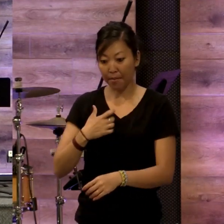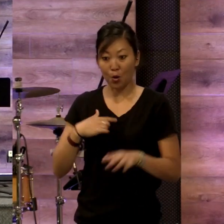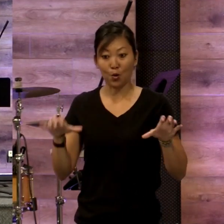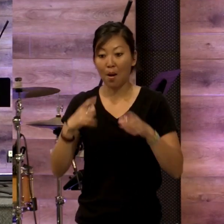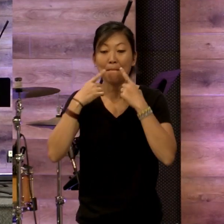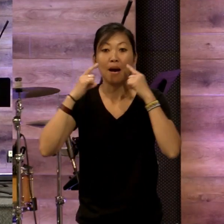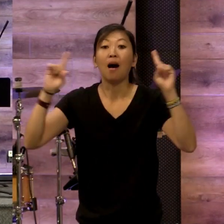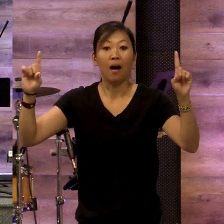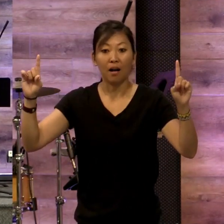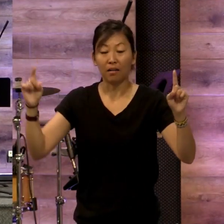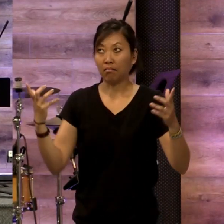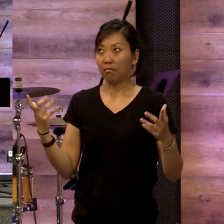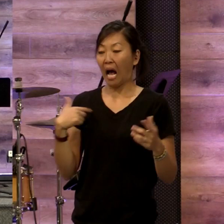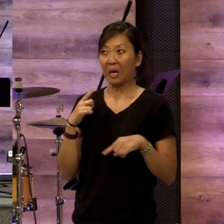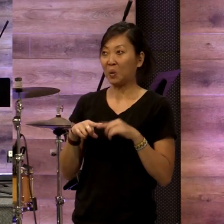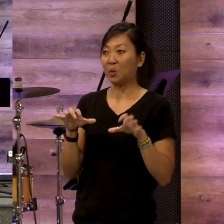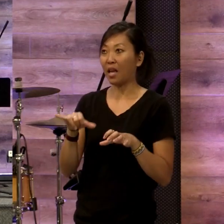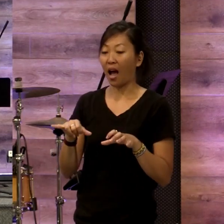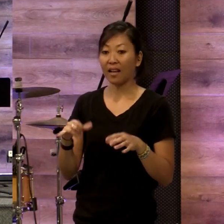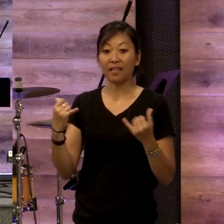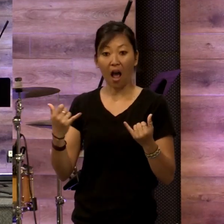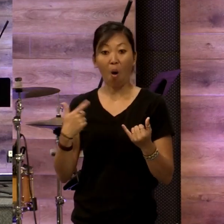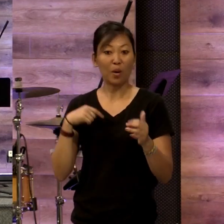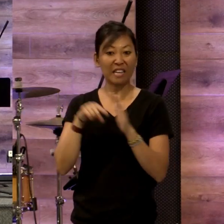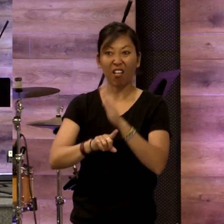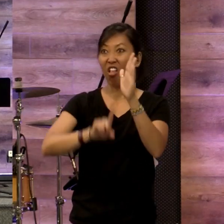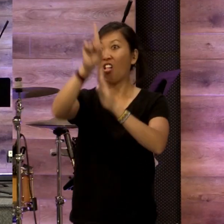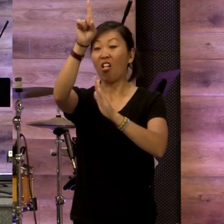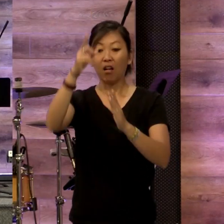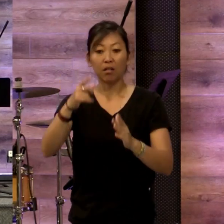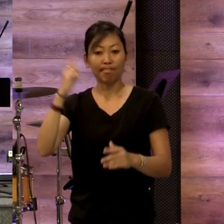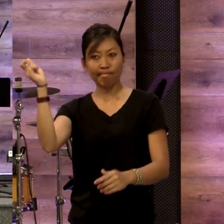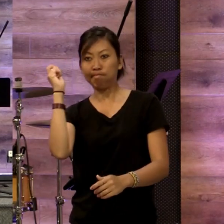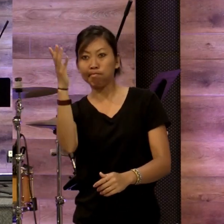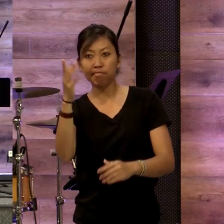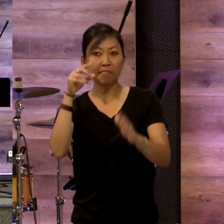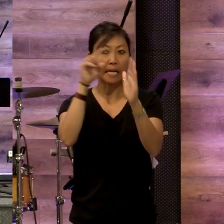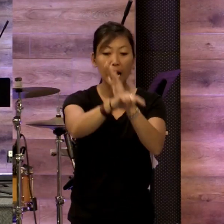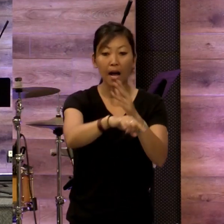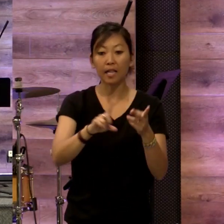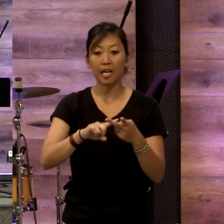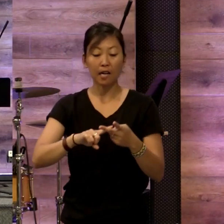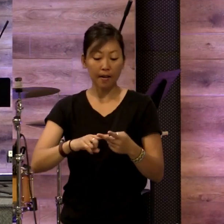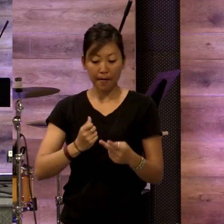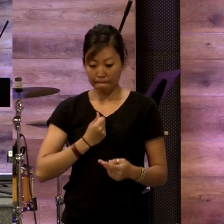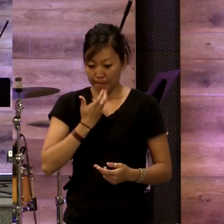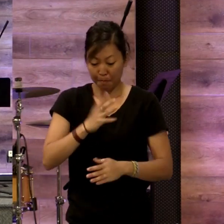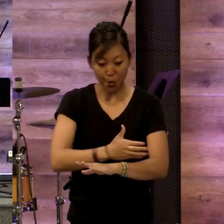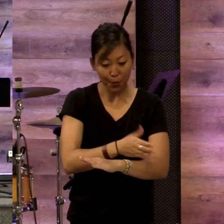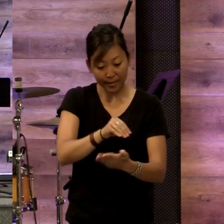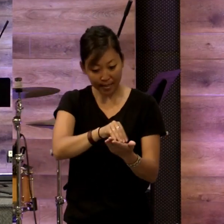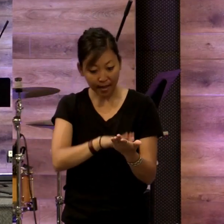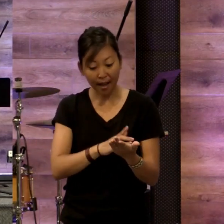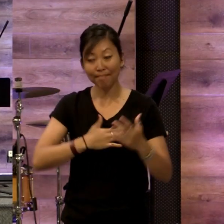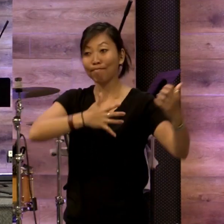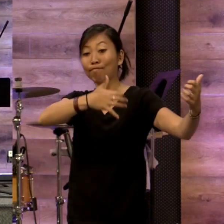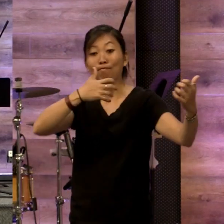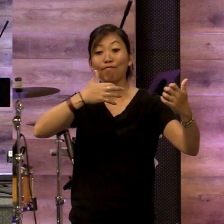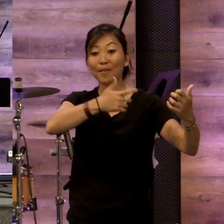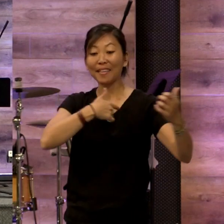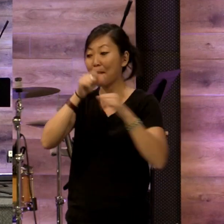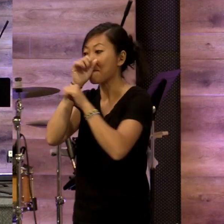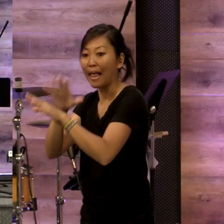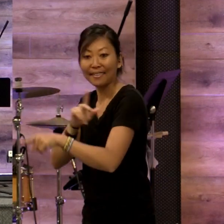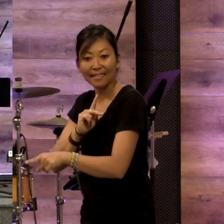do before. God used you to kill Goliath, to write and play music that blessed the king and the kingdom, to lead